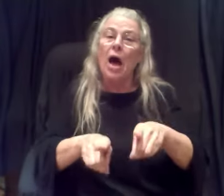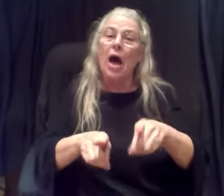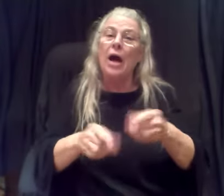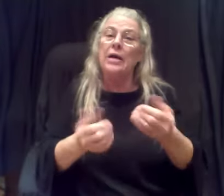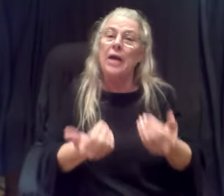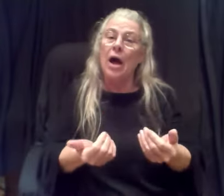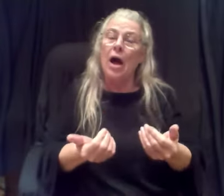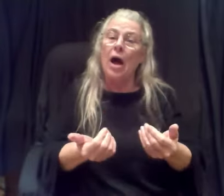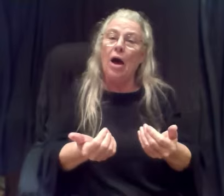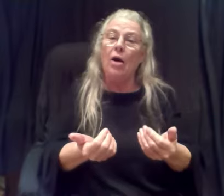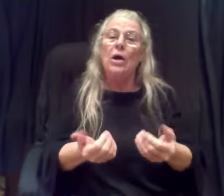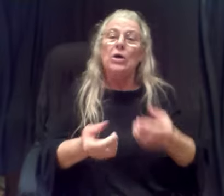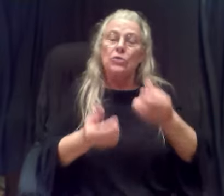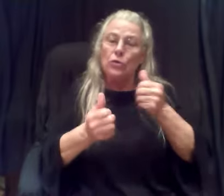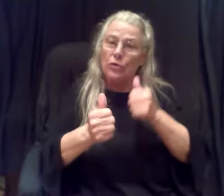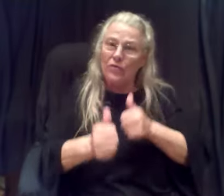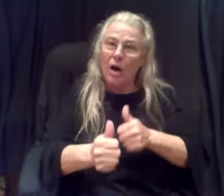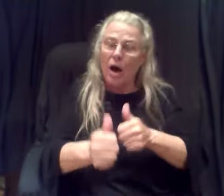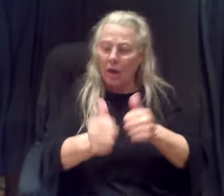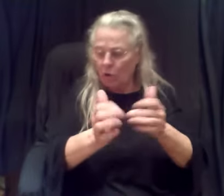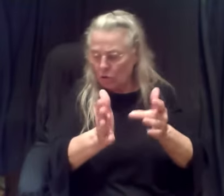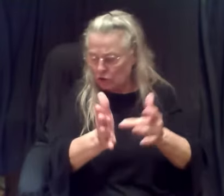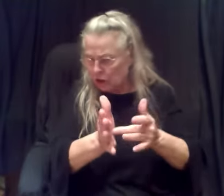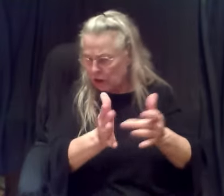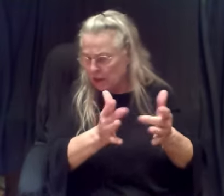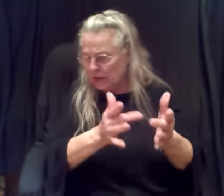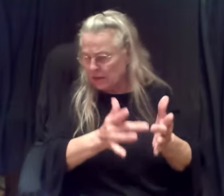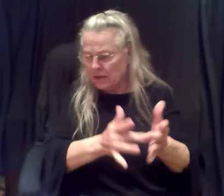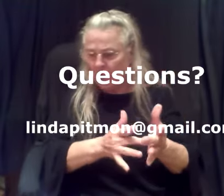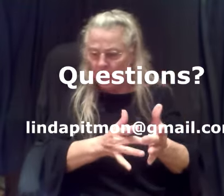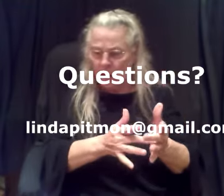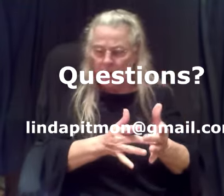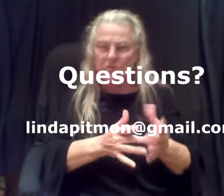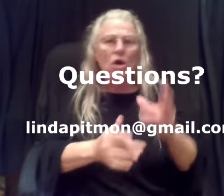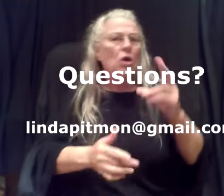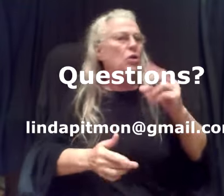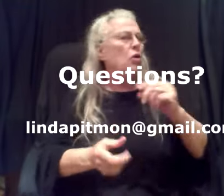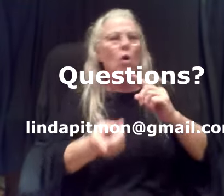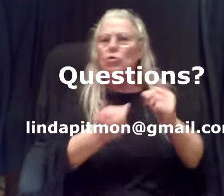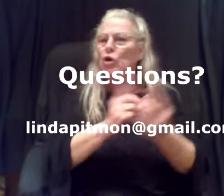decide now to follow Jesus? No